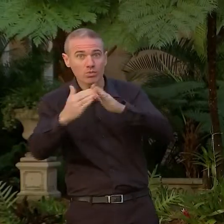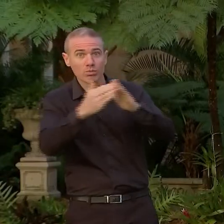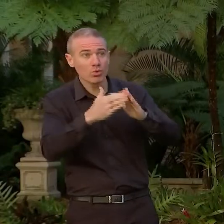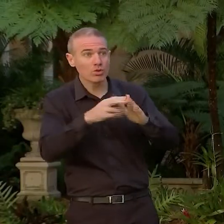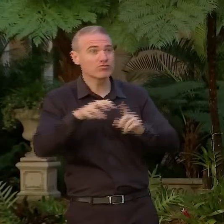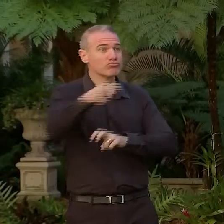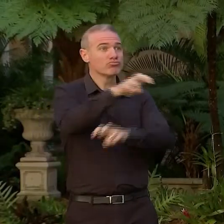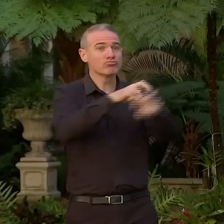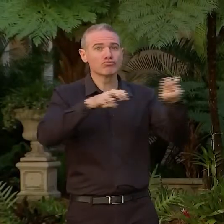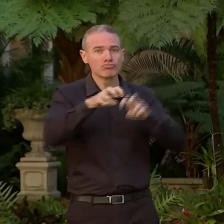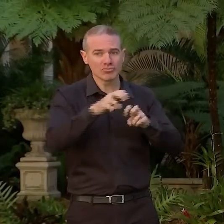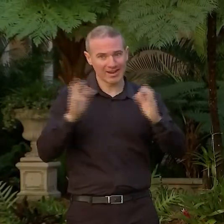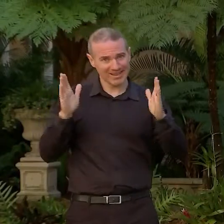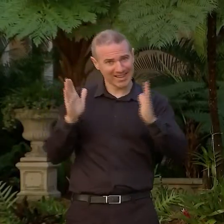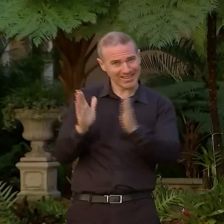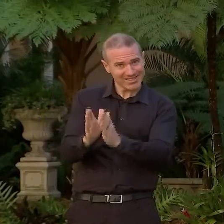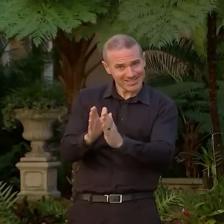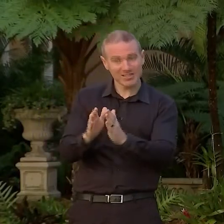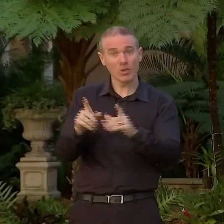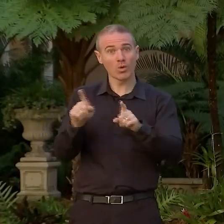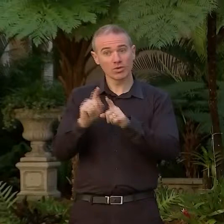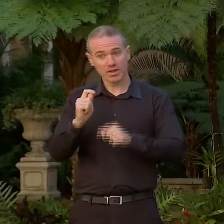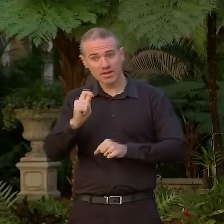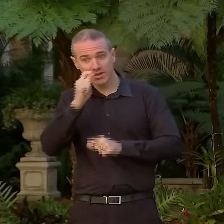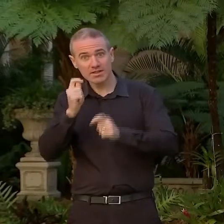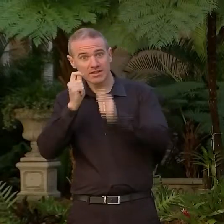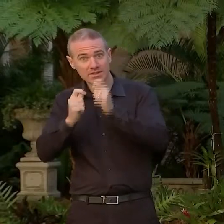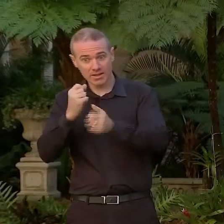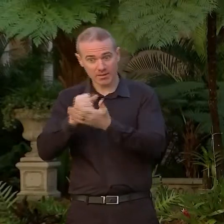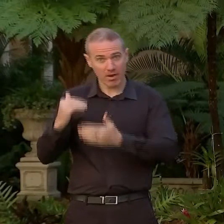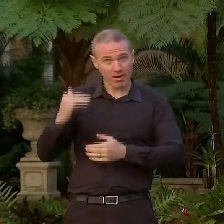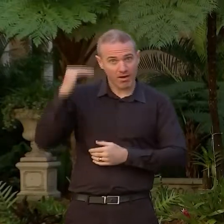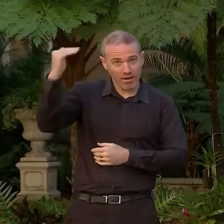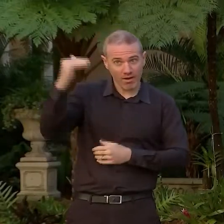we will be able to begin to ease these restrictions.